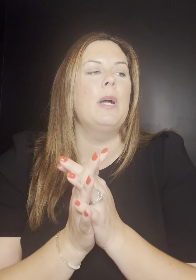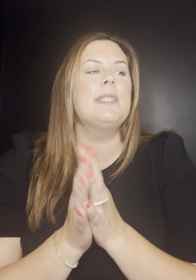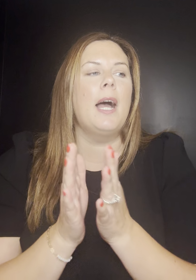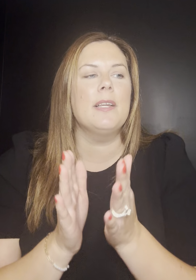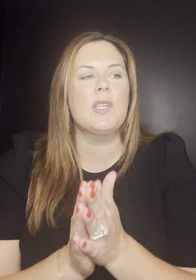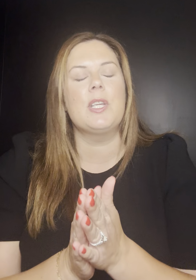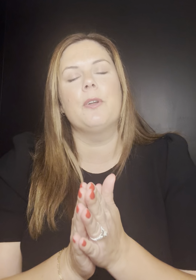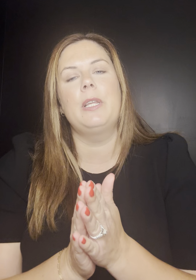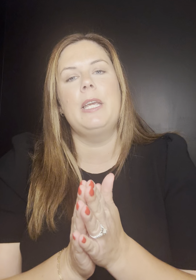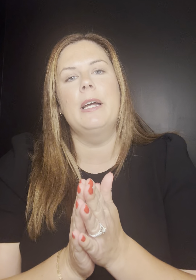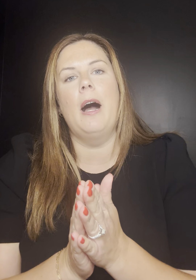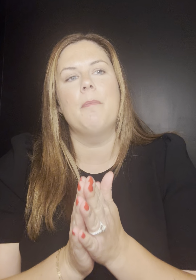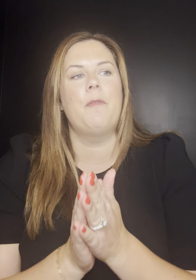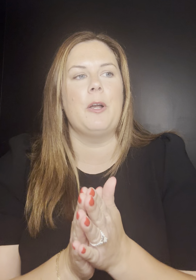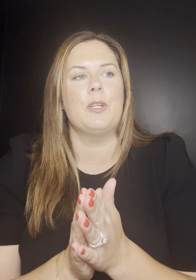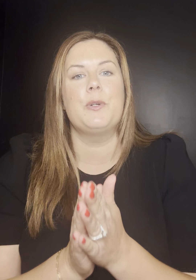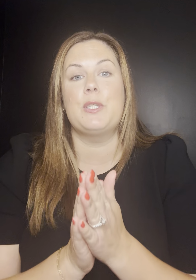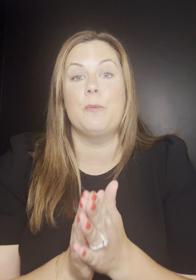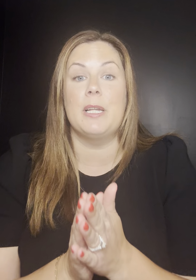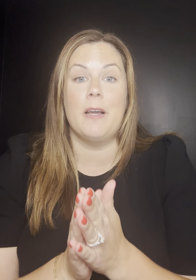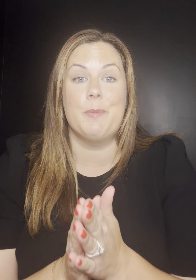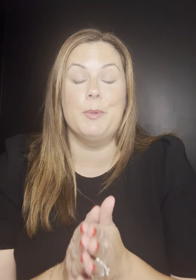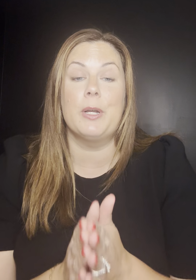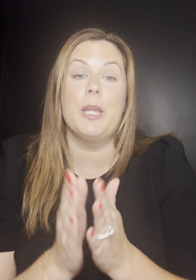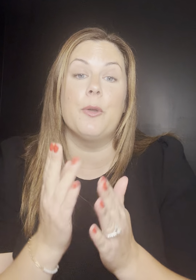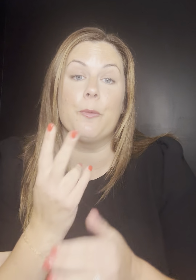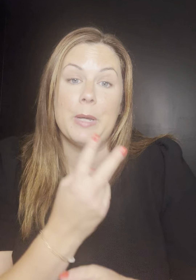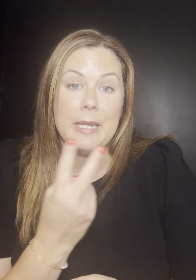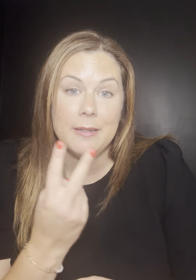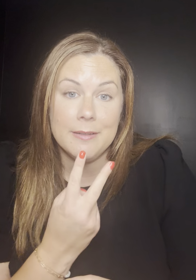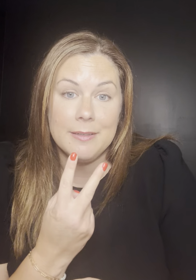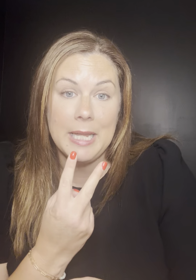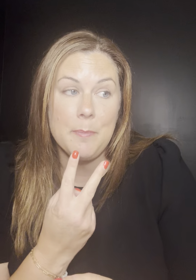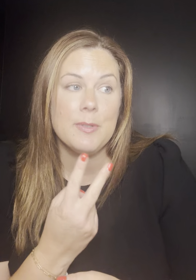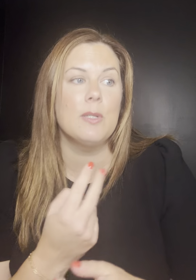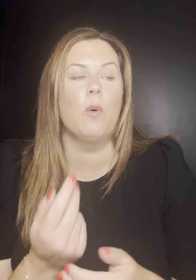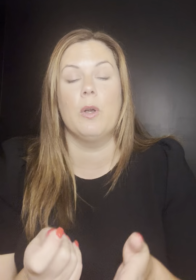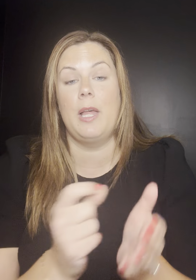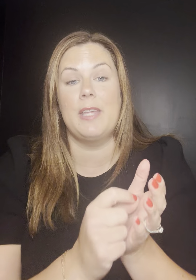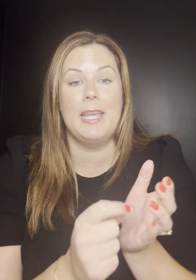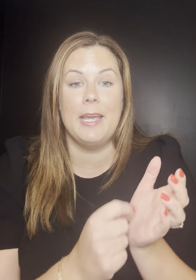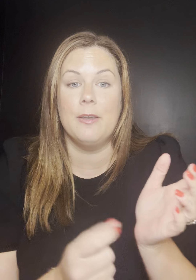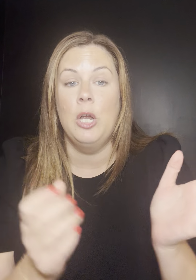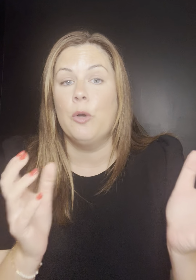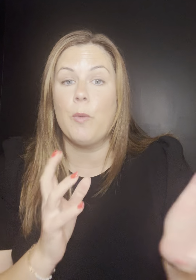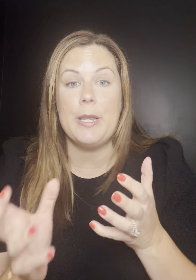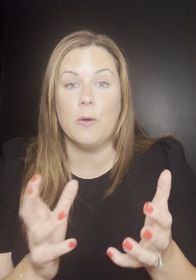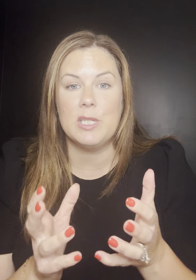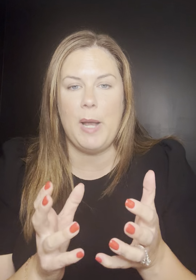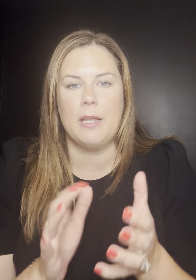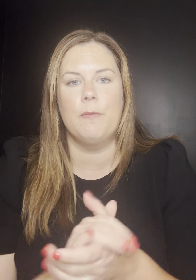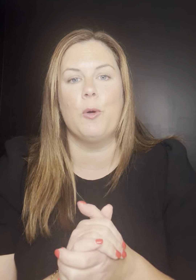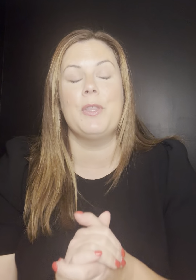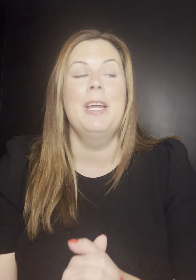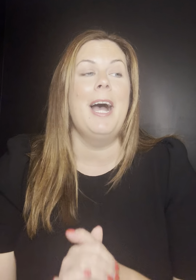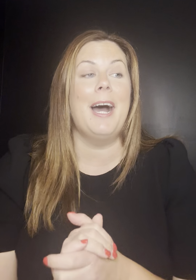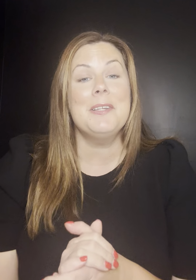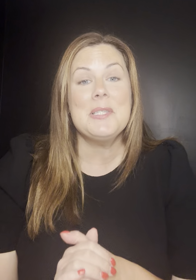not necessarily fair to assume that deaf people can read lips or that they can write notes back and forth. Honestly,